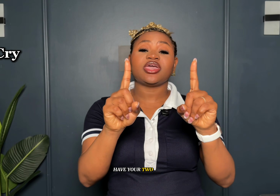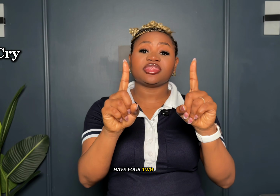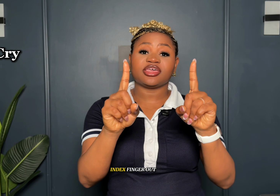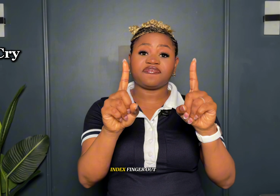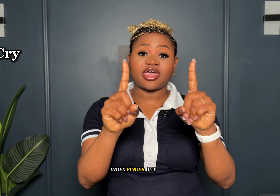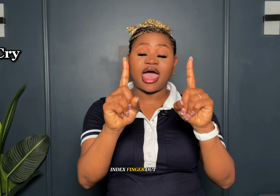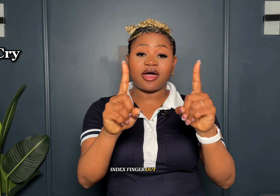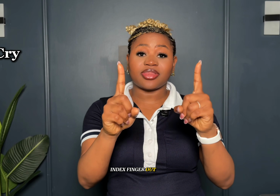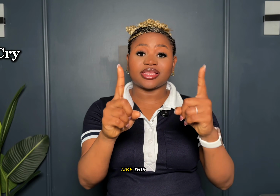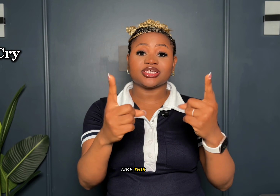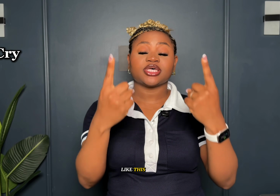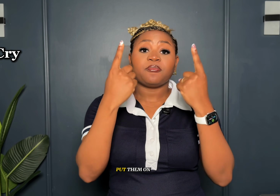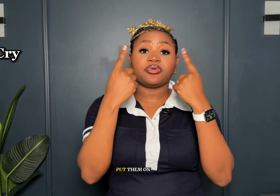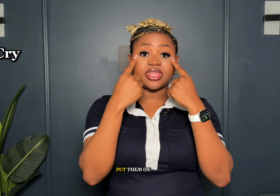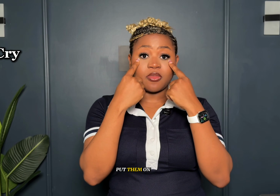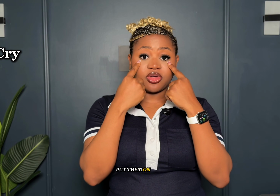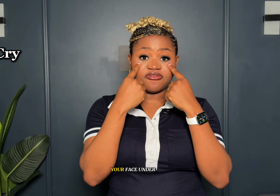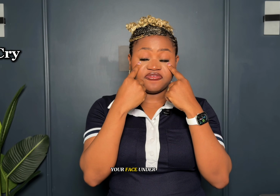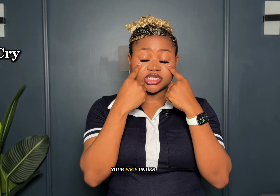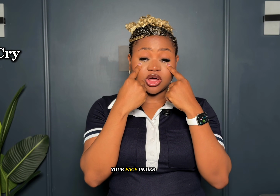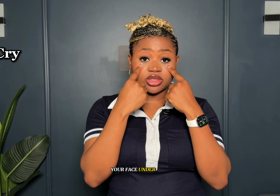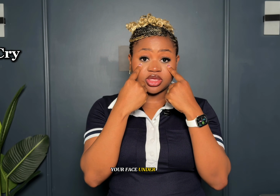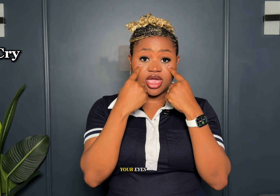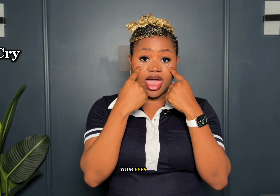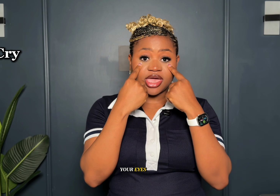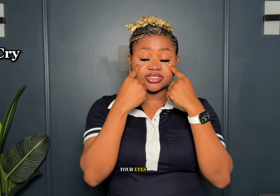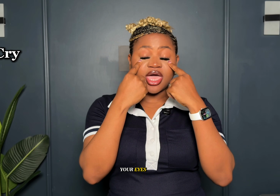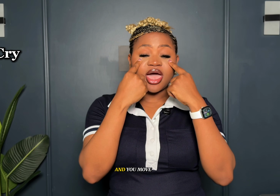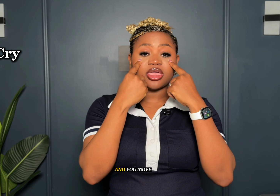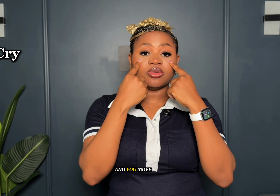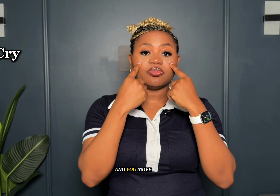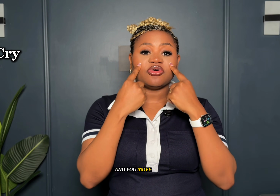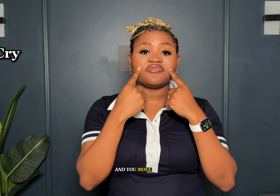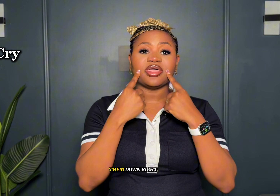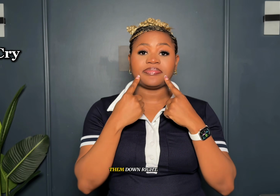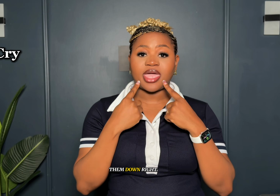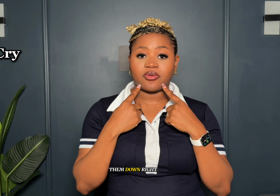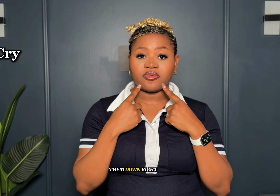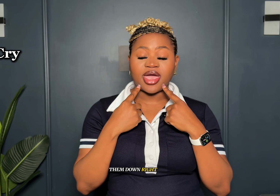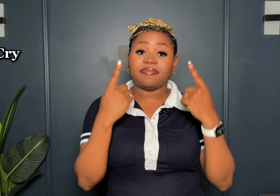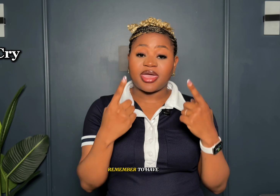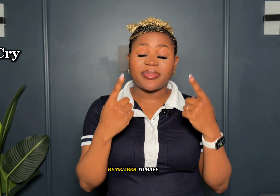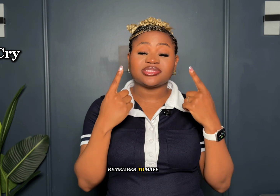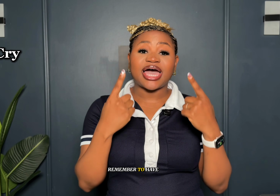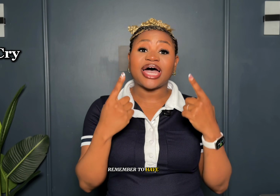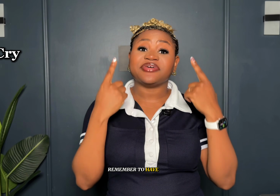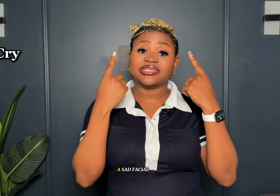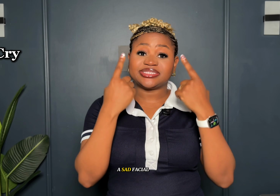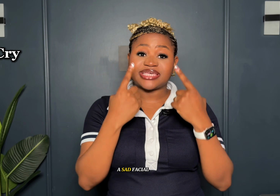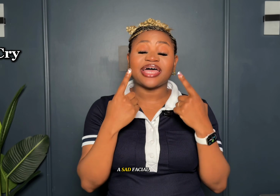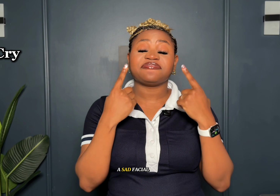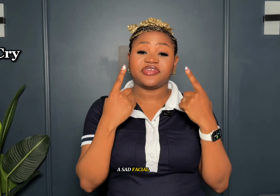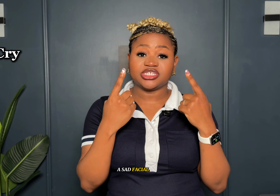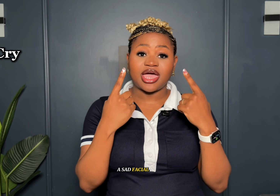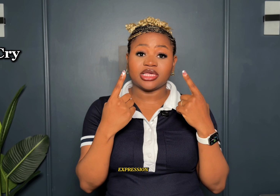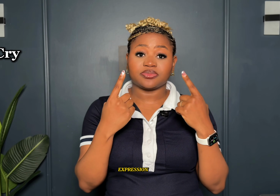index finger out like this. Put them on your face under your eyes and you move them down, right? Remember to have a sad facial